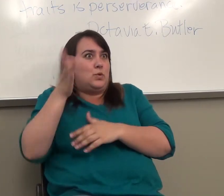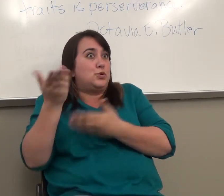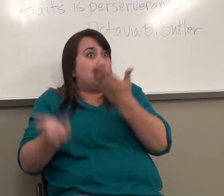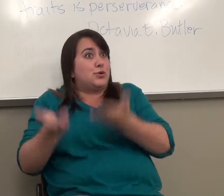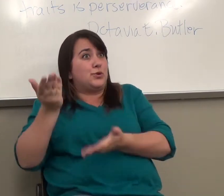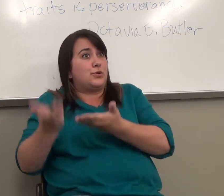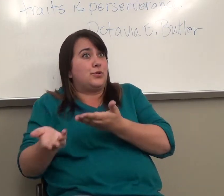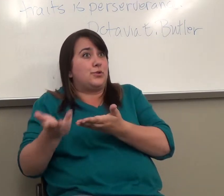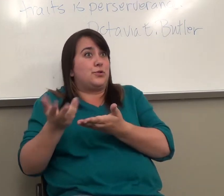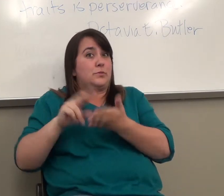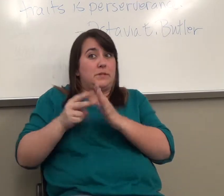this need to be?